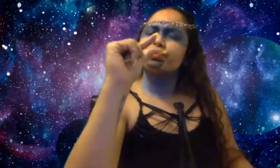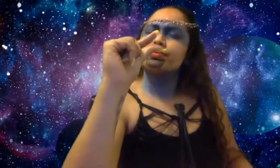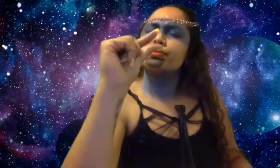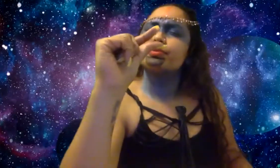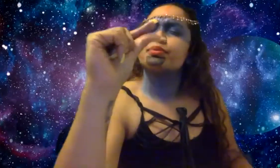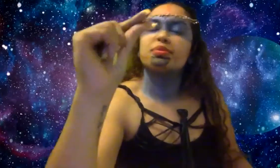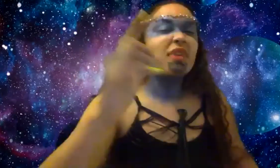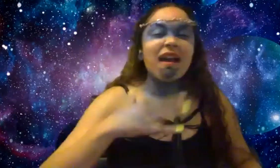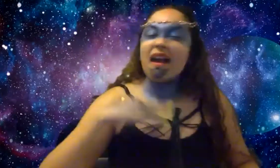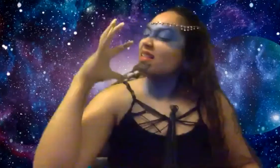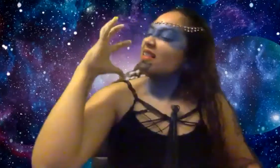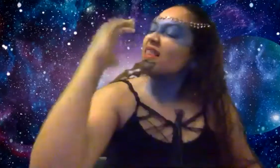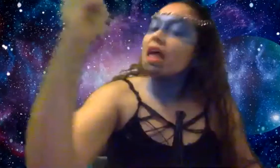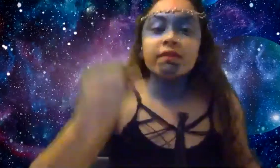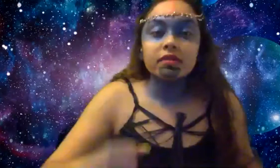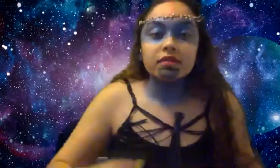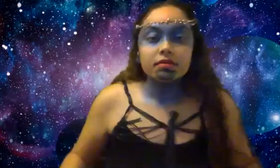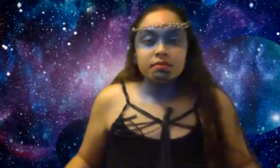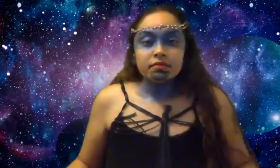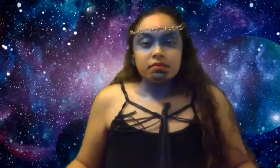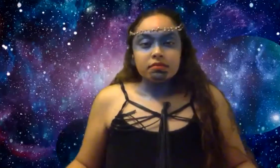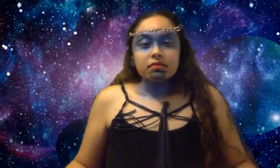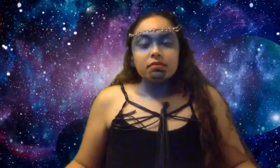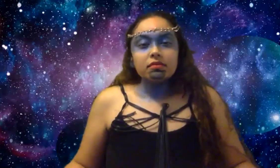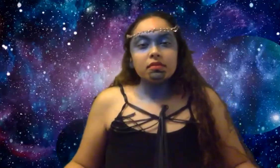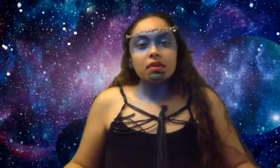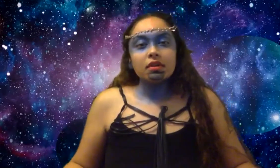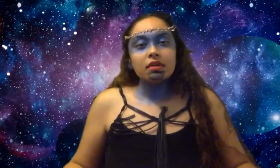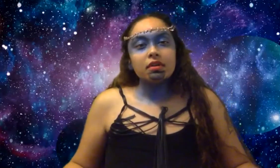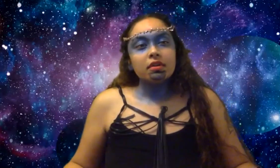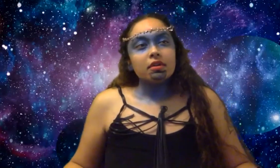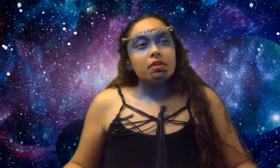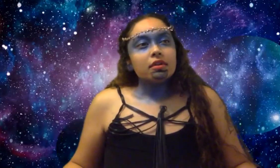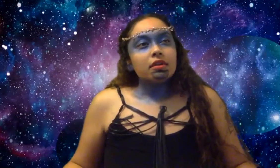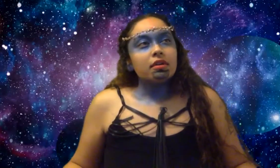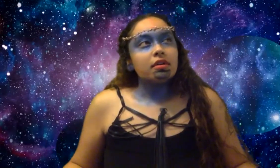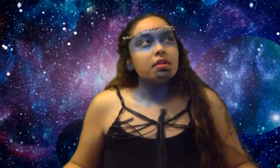So I took off in my ship, in my spacecraft. I left.